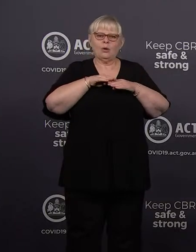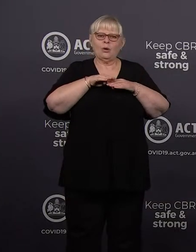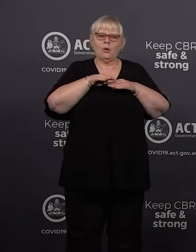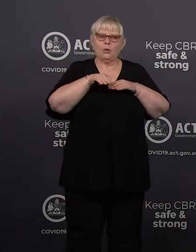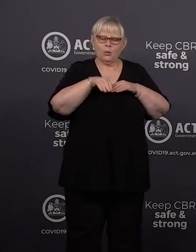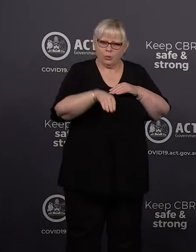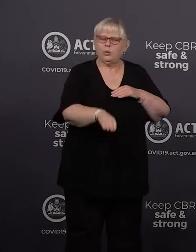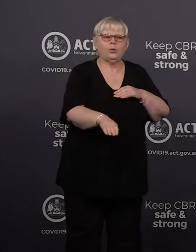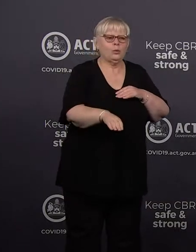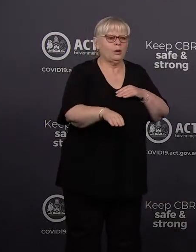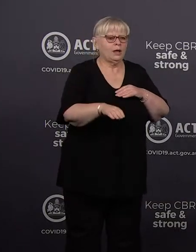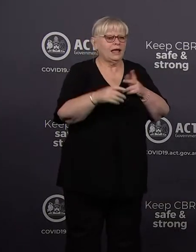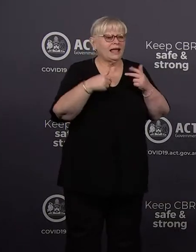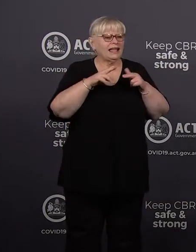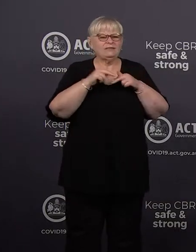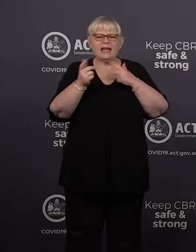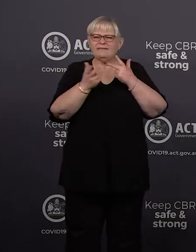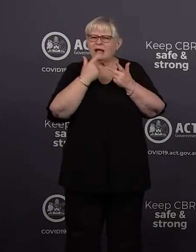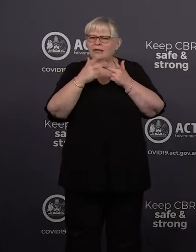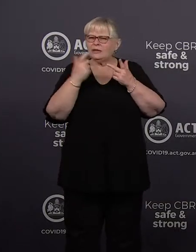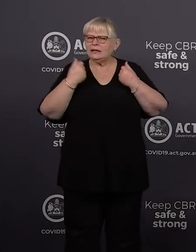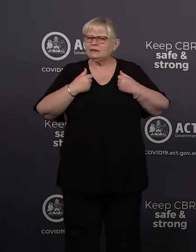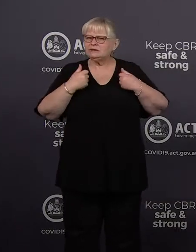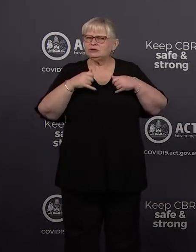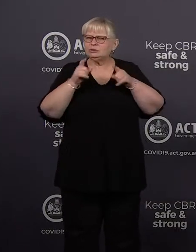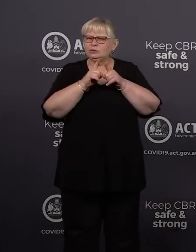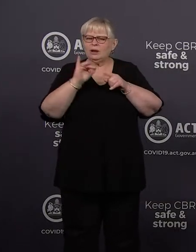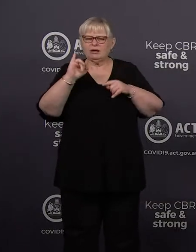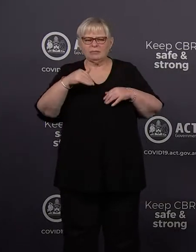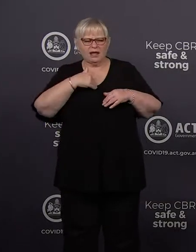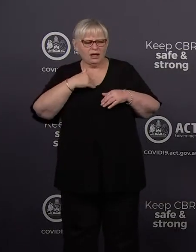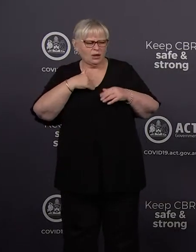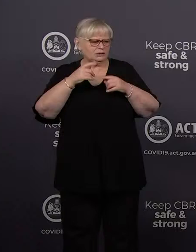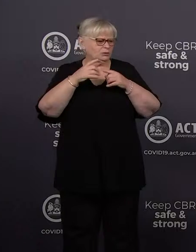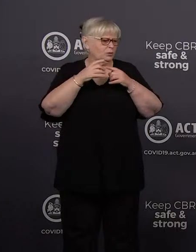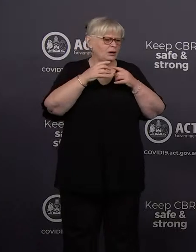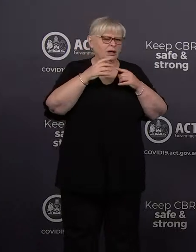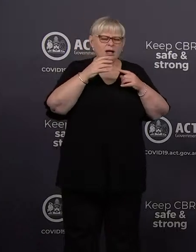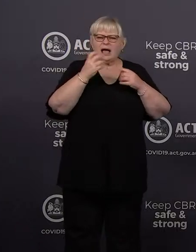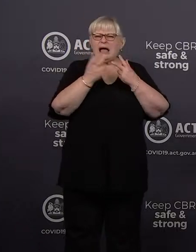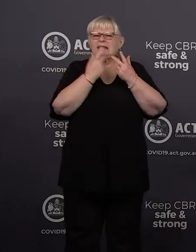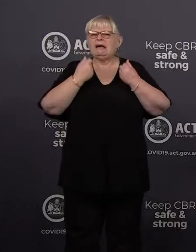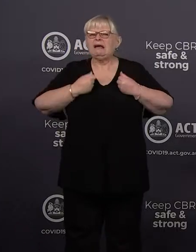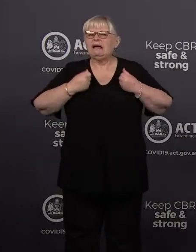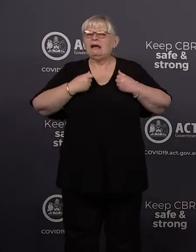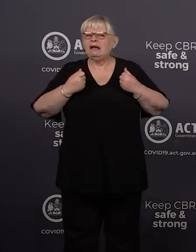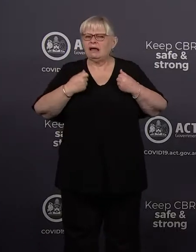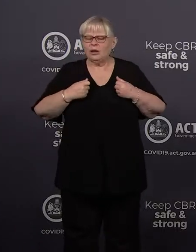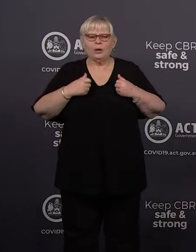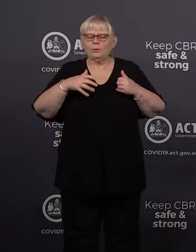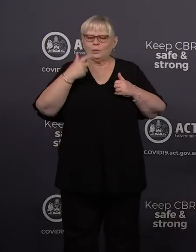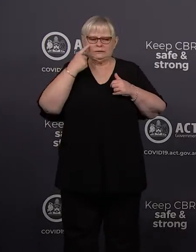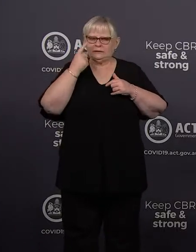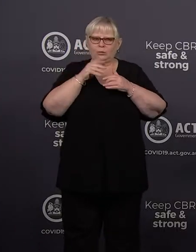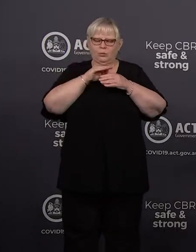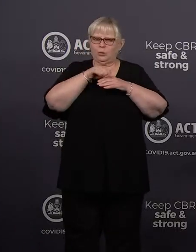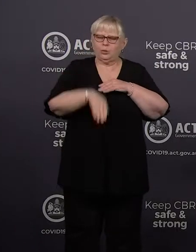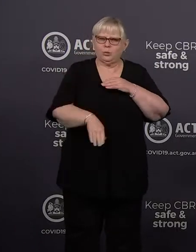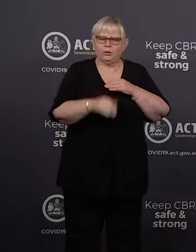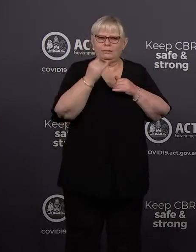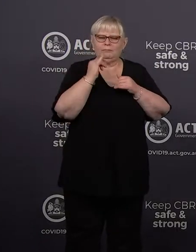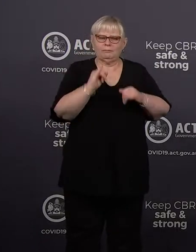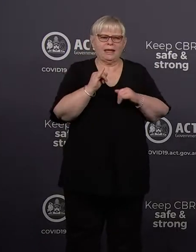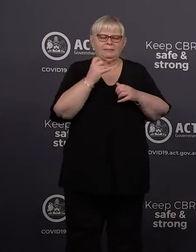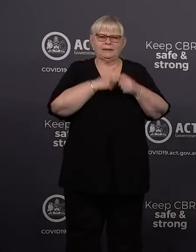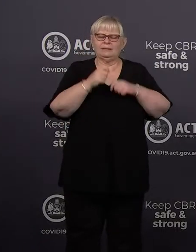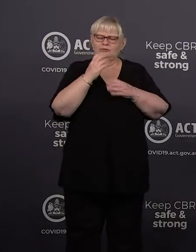quite a number of underlying comorbid conditions. We're a bit scared that they would go off and decline quite quickly. So a lot of it is